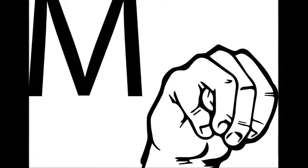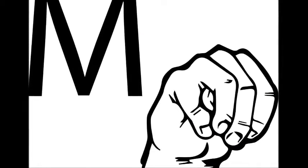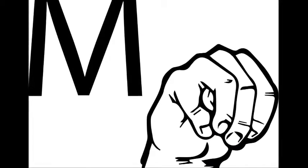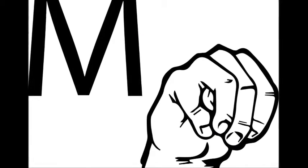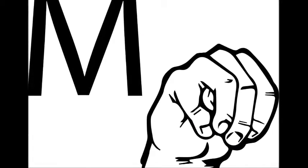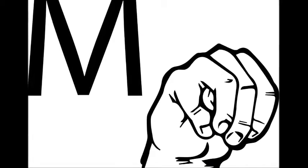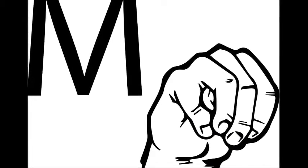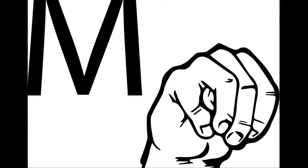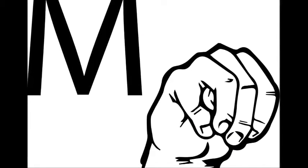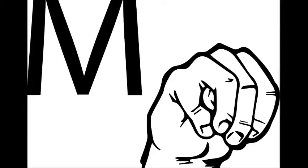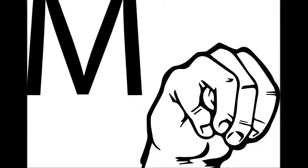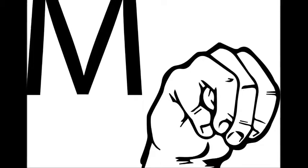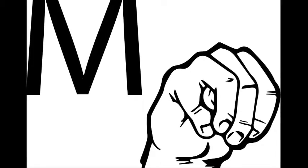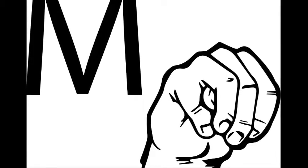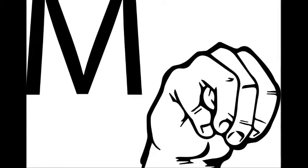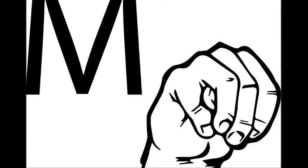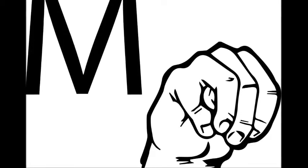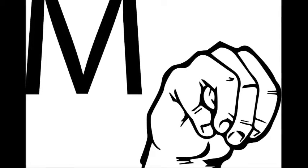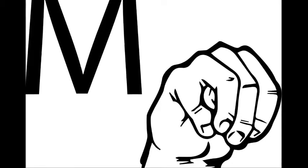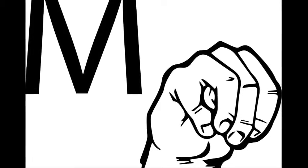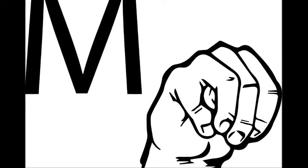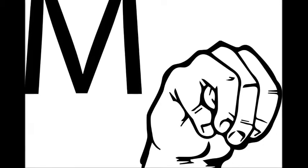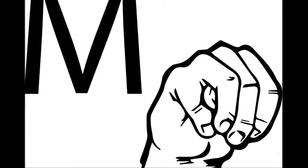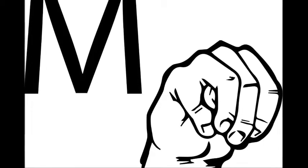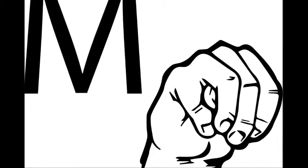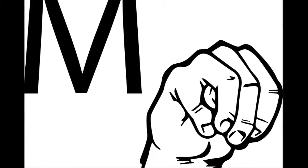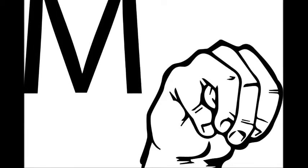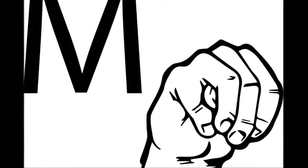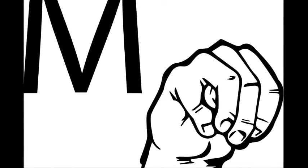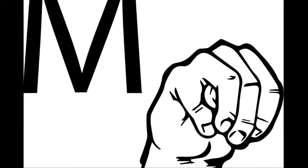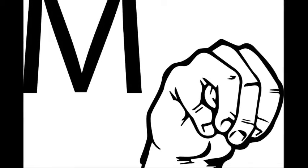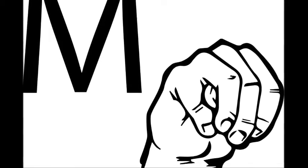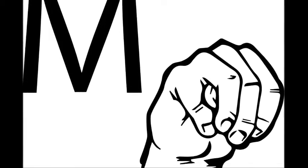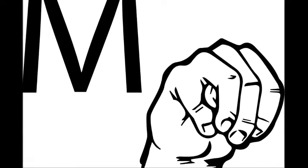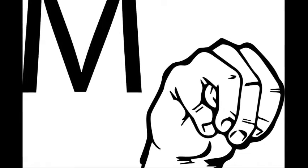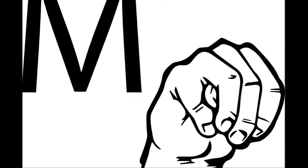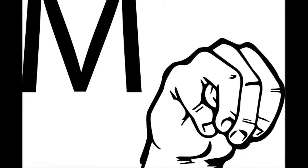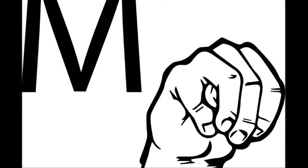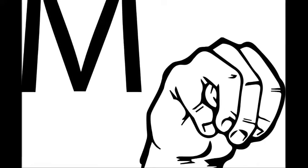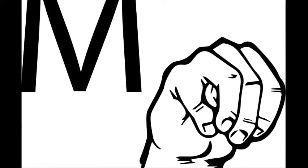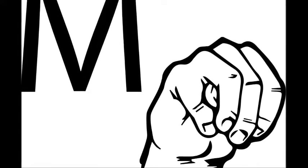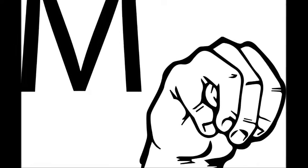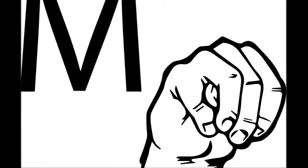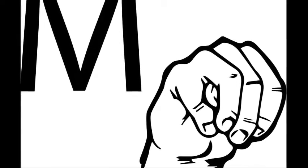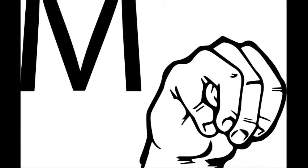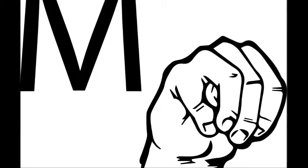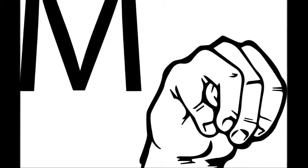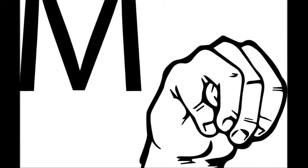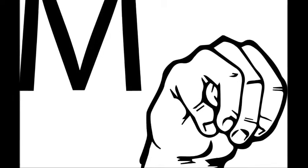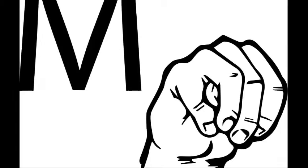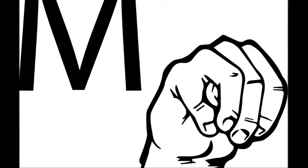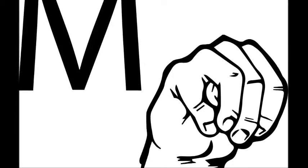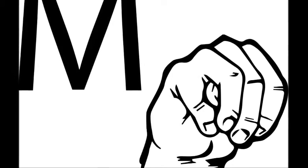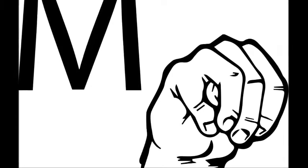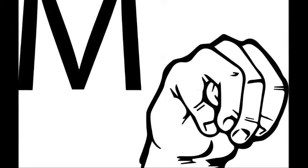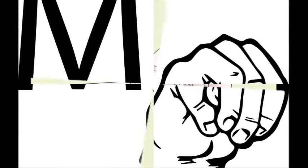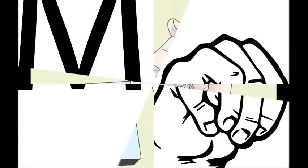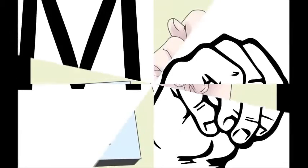thème. N. Point your forefinger en your middle finger forward. Place te tombe nez à te thème.